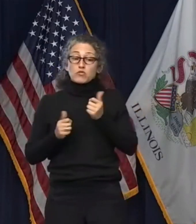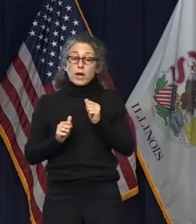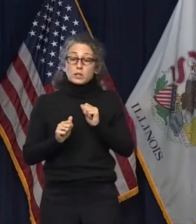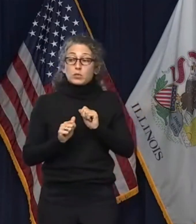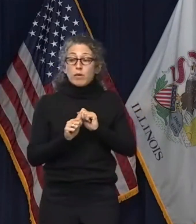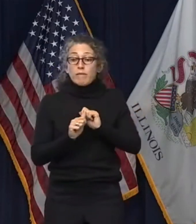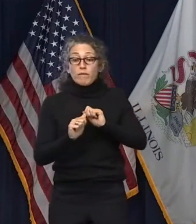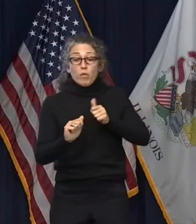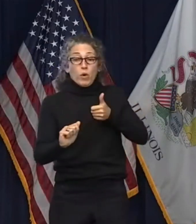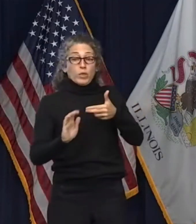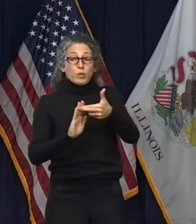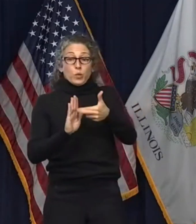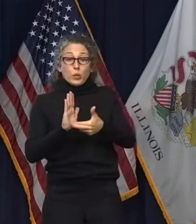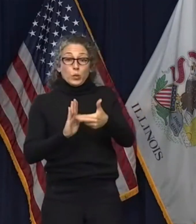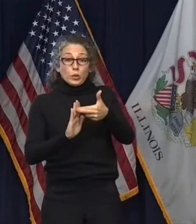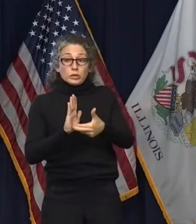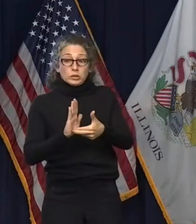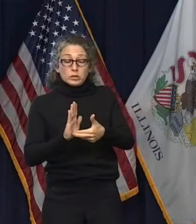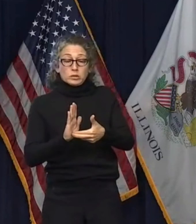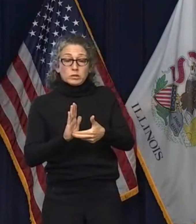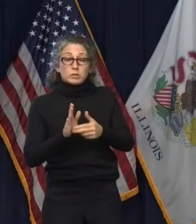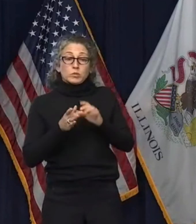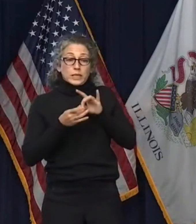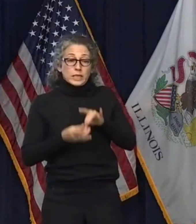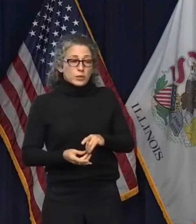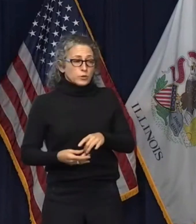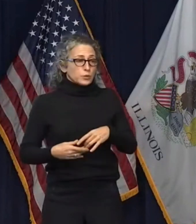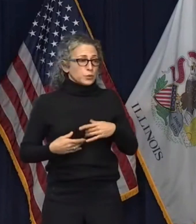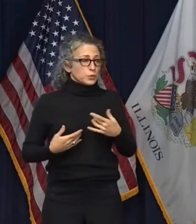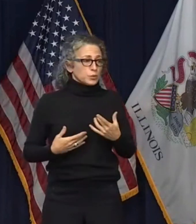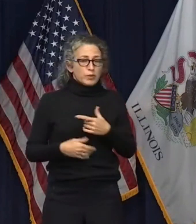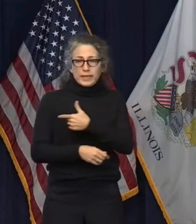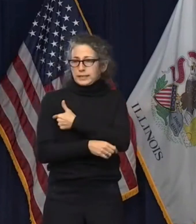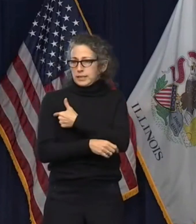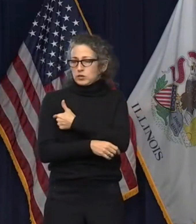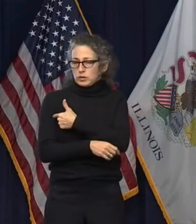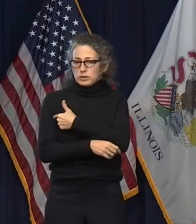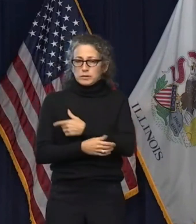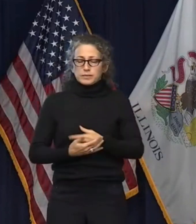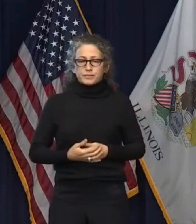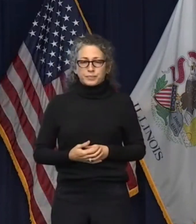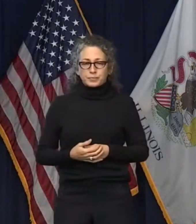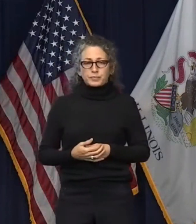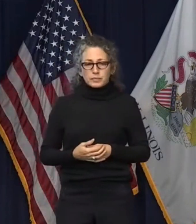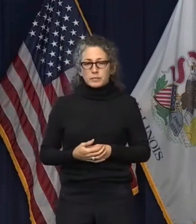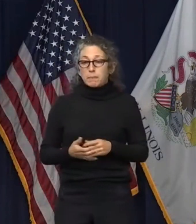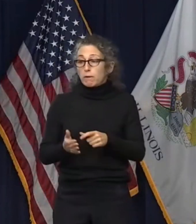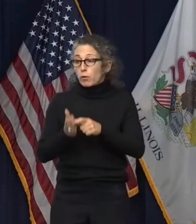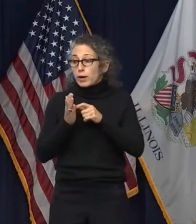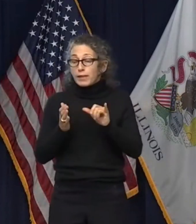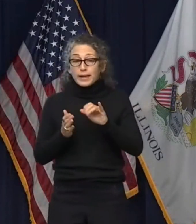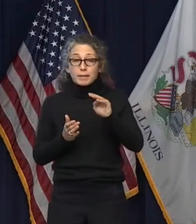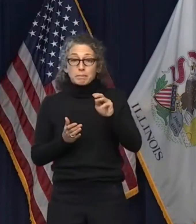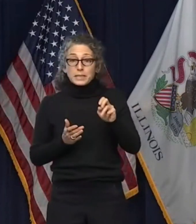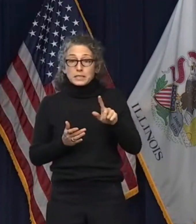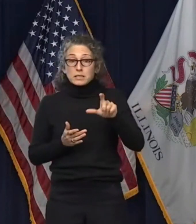around the rules with regard to some of the vaccinations that we require, like